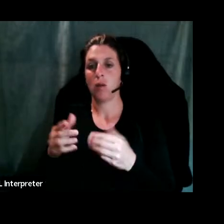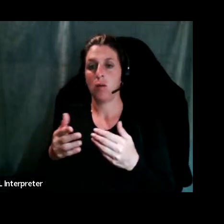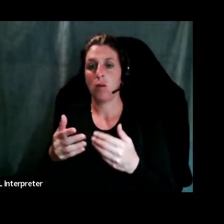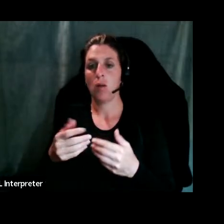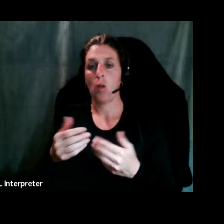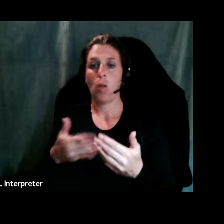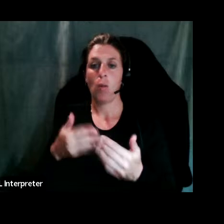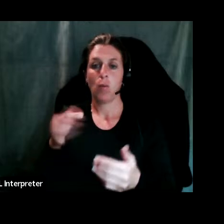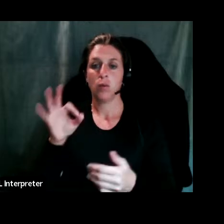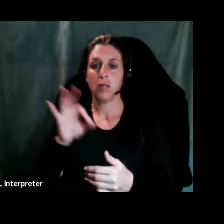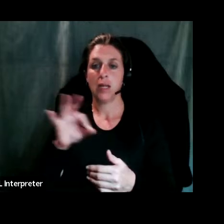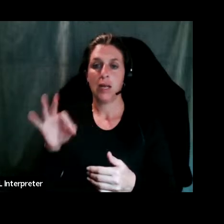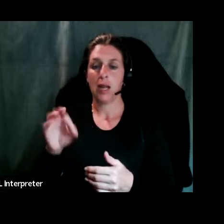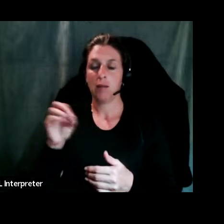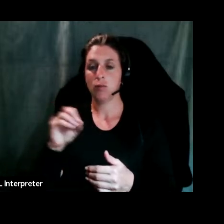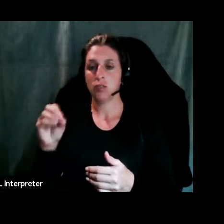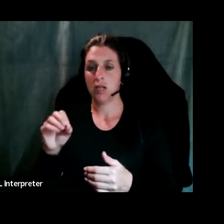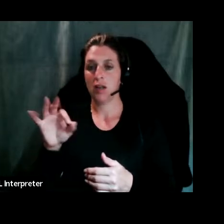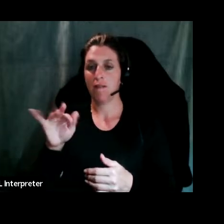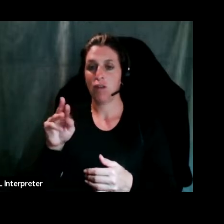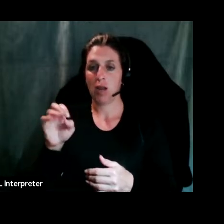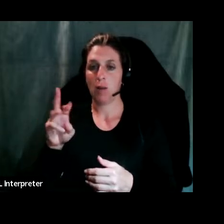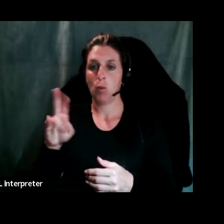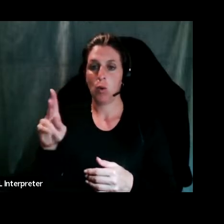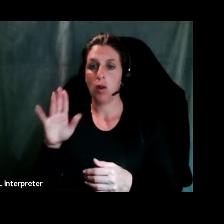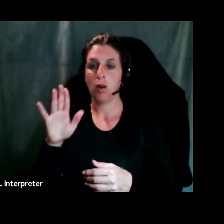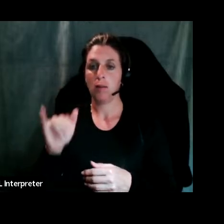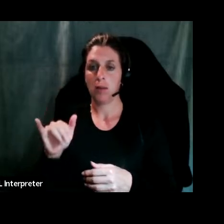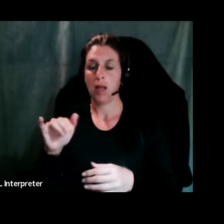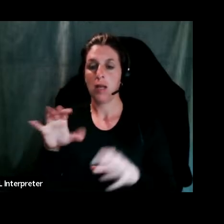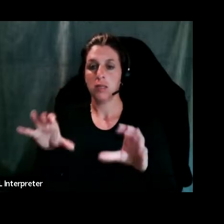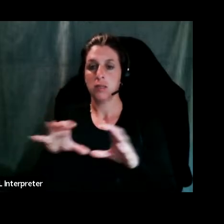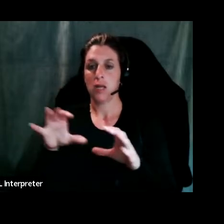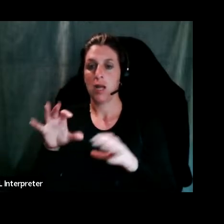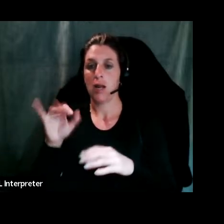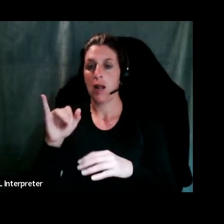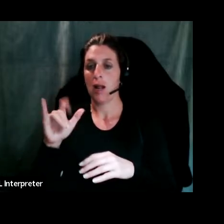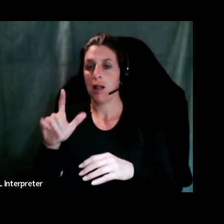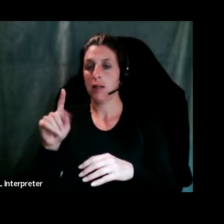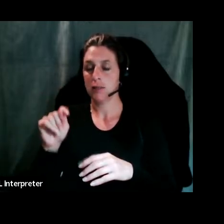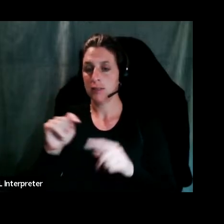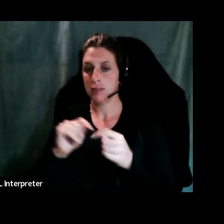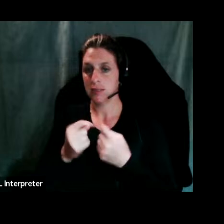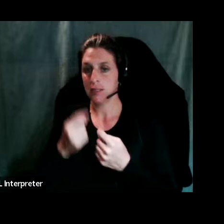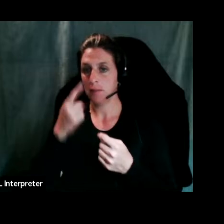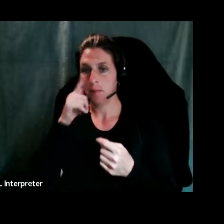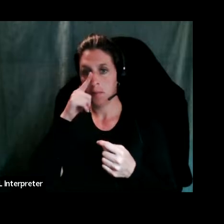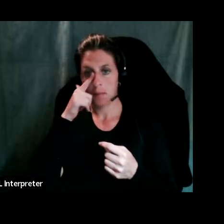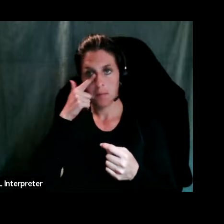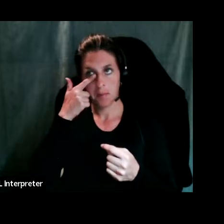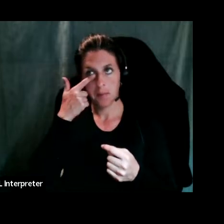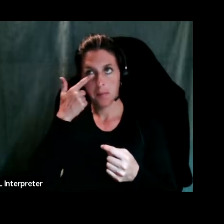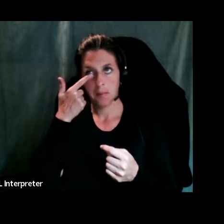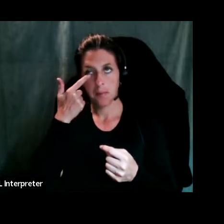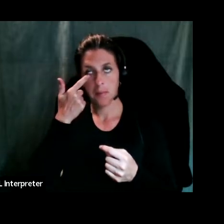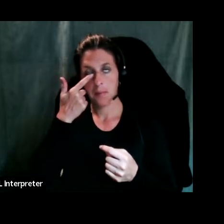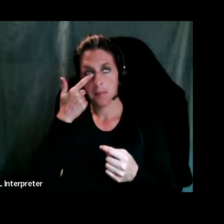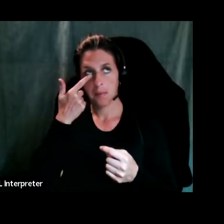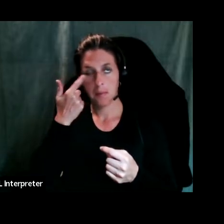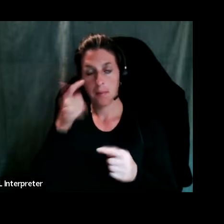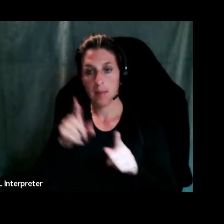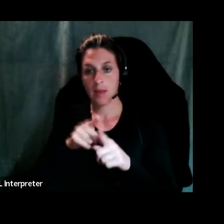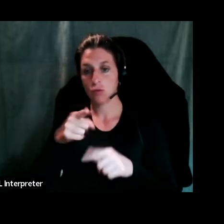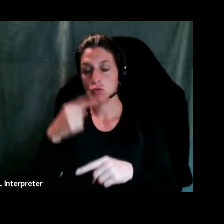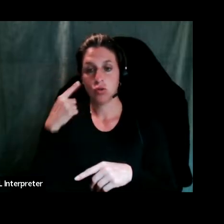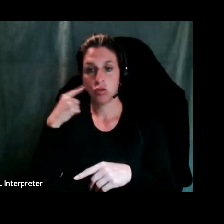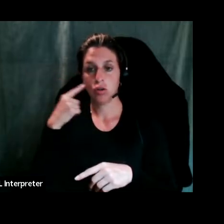99% of the instructional framework has been done by the ILT team. So as you heard at the professional development,